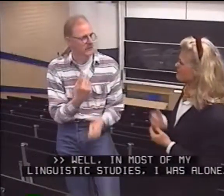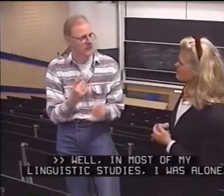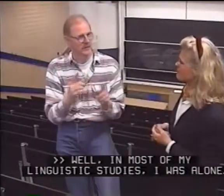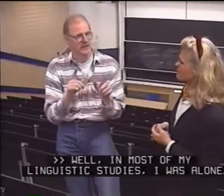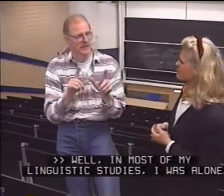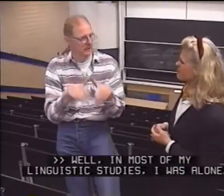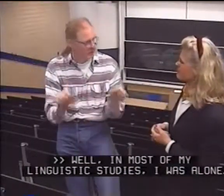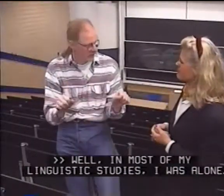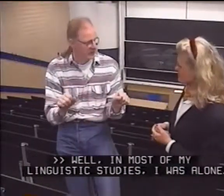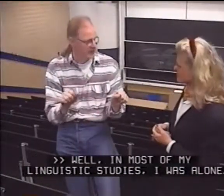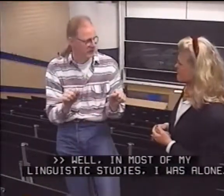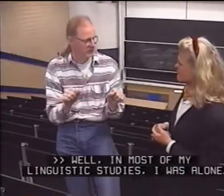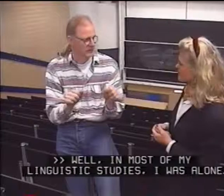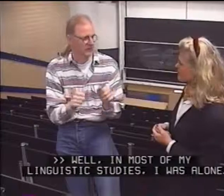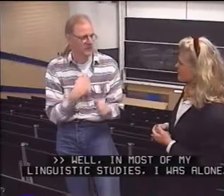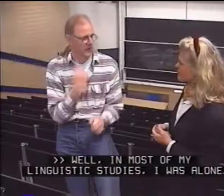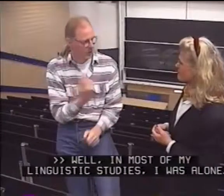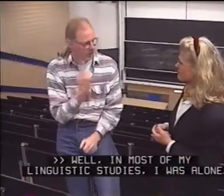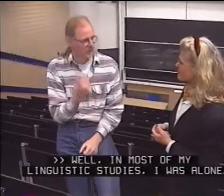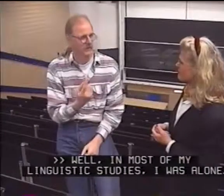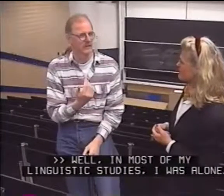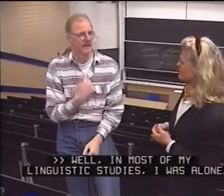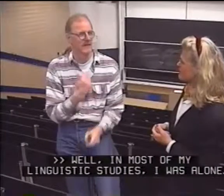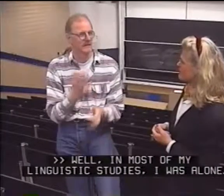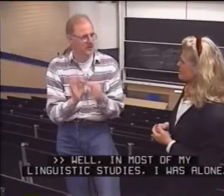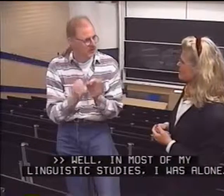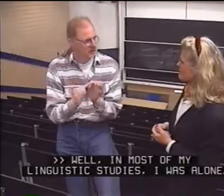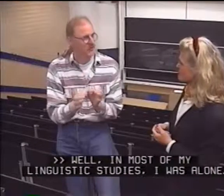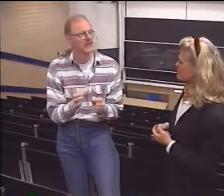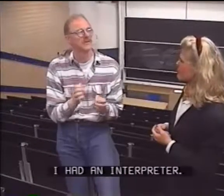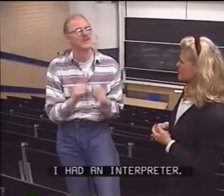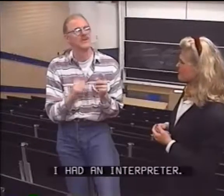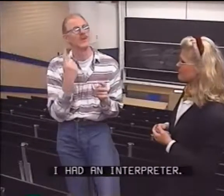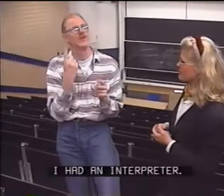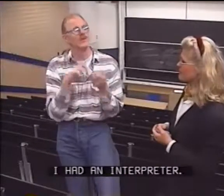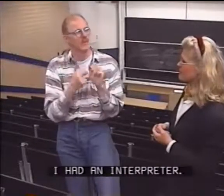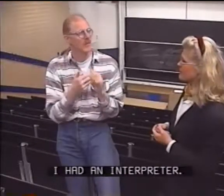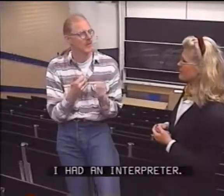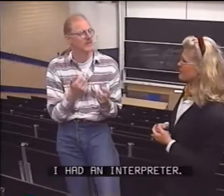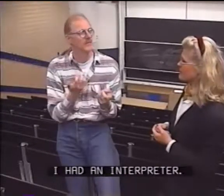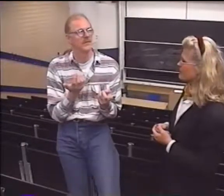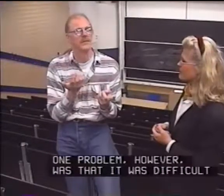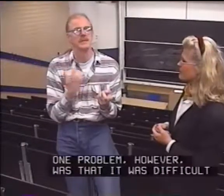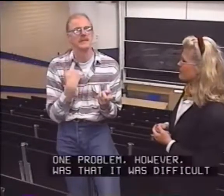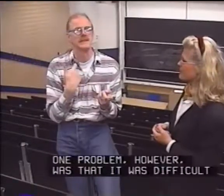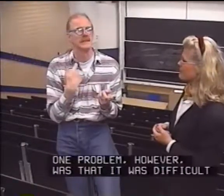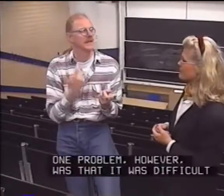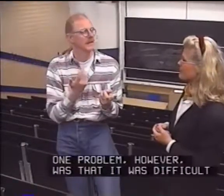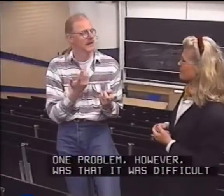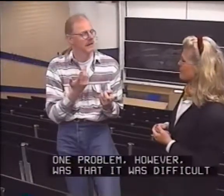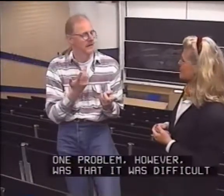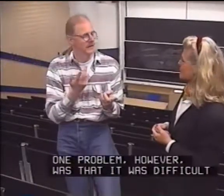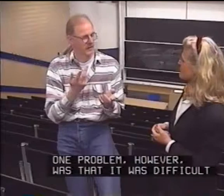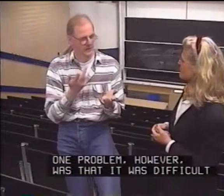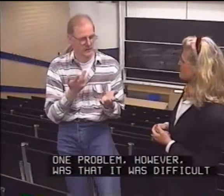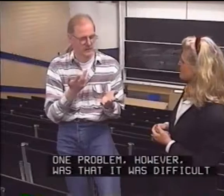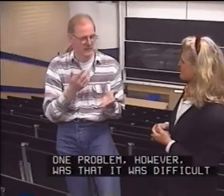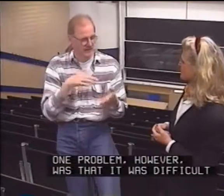of my linguistic studies, I was alone. I had an interpreter. One problem, however, was that